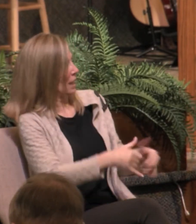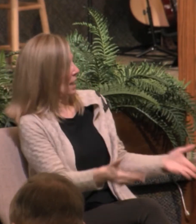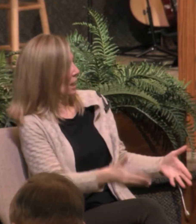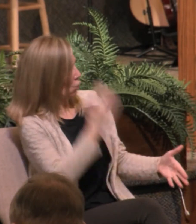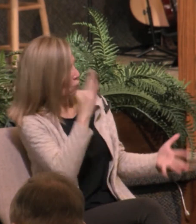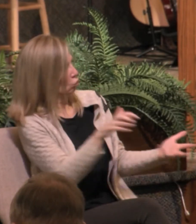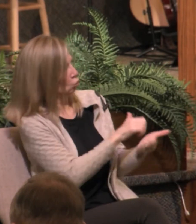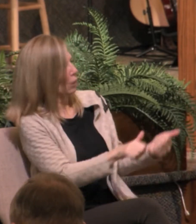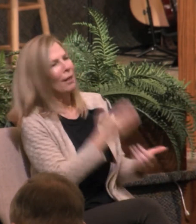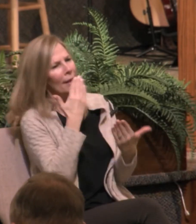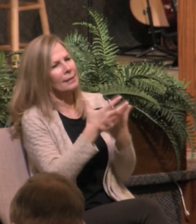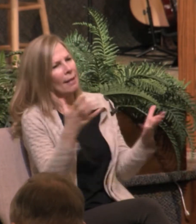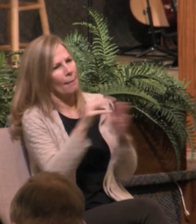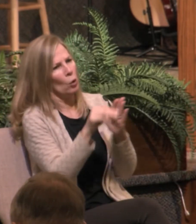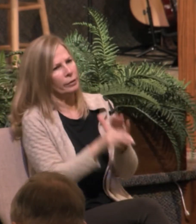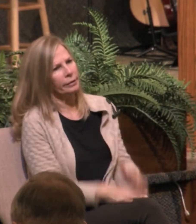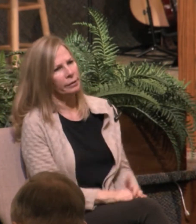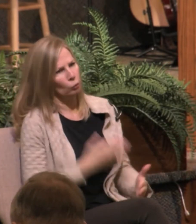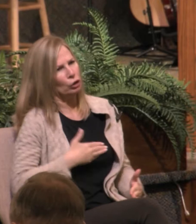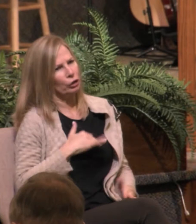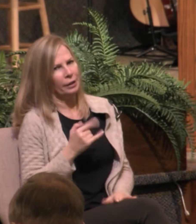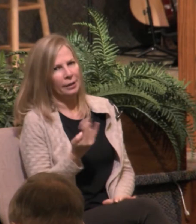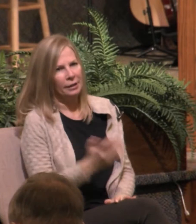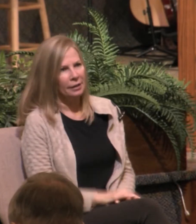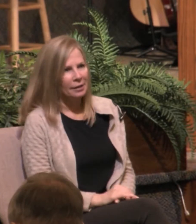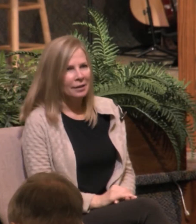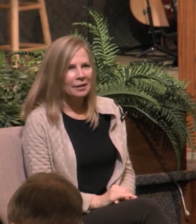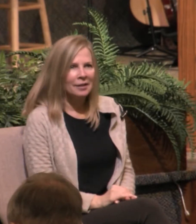lot, Moses. Appreciate it.